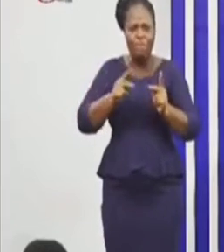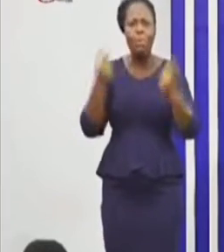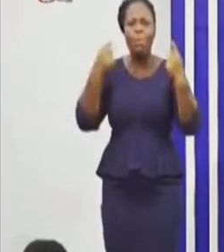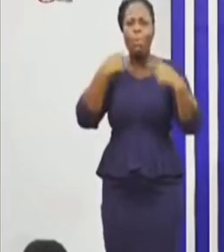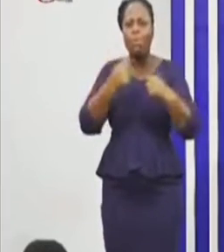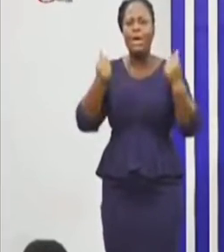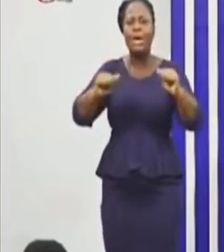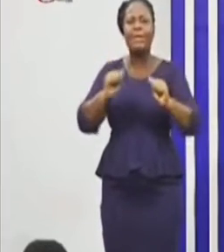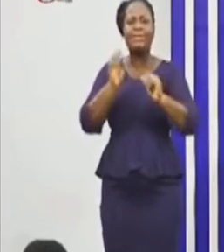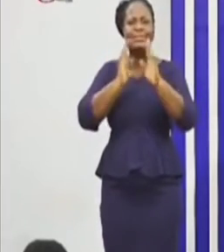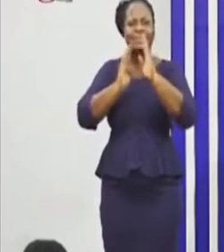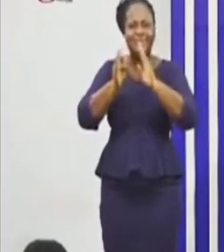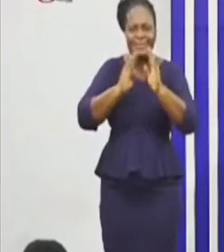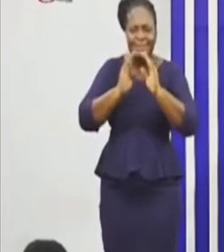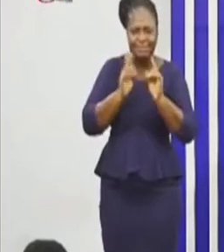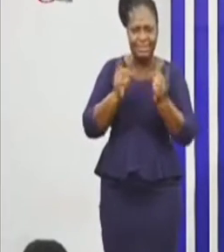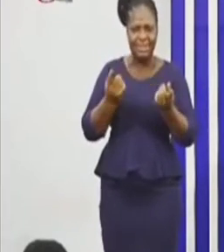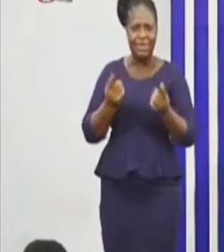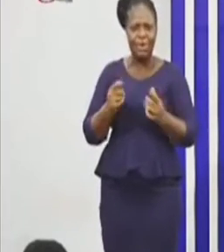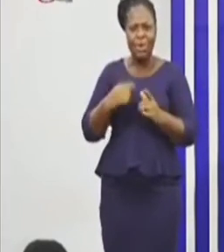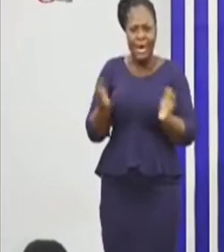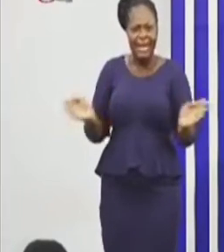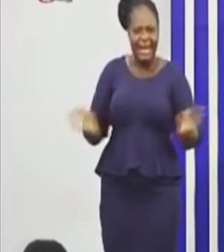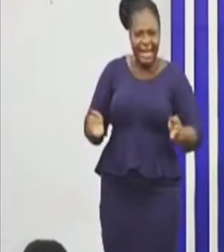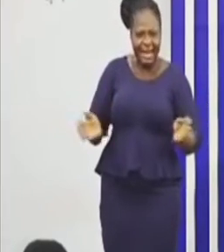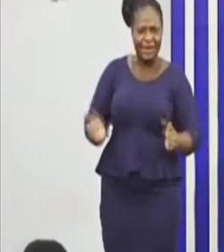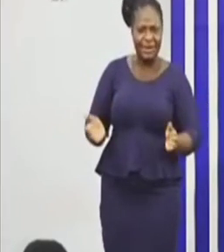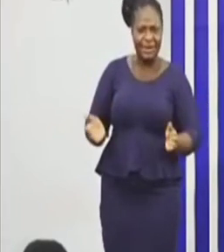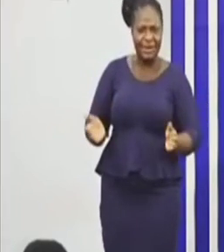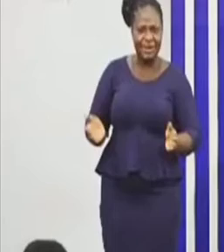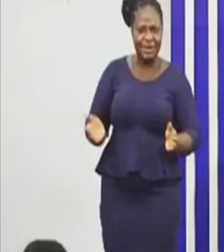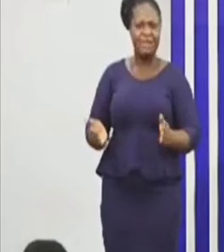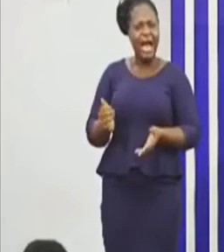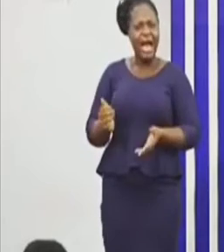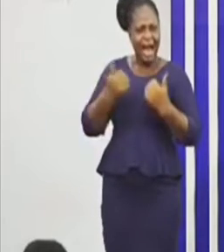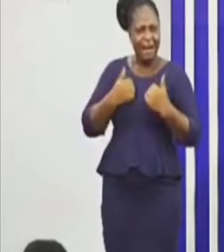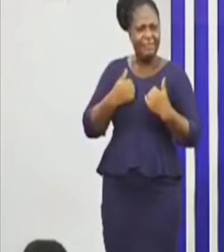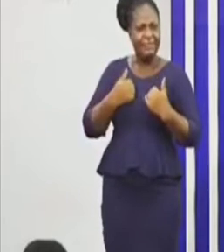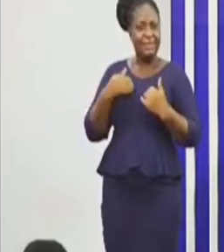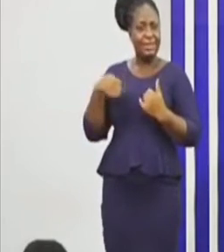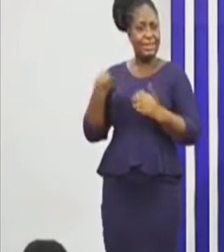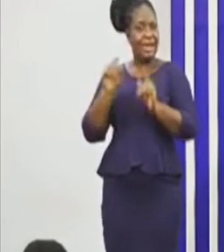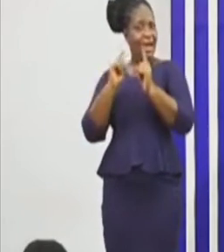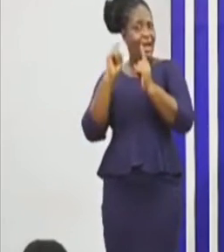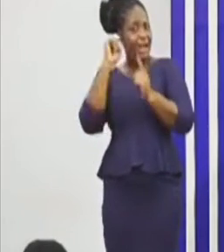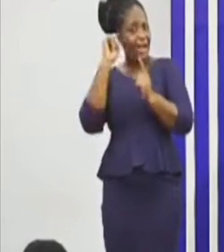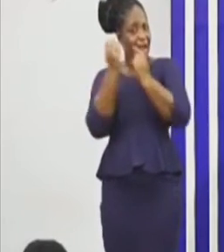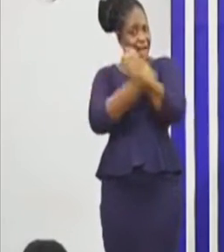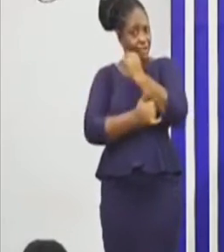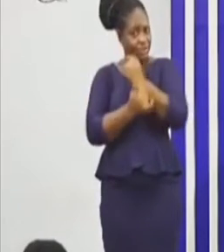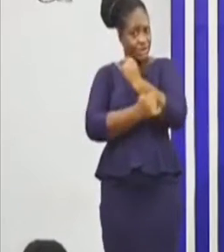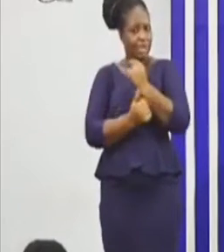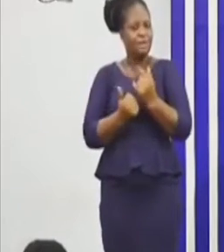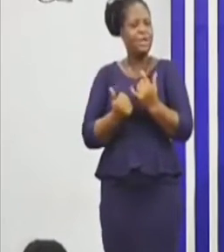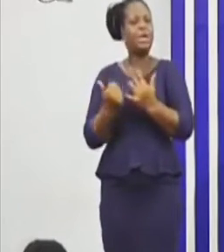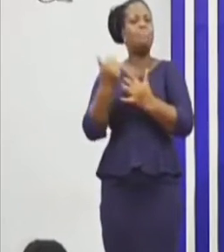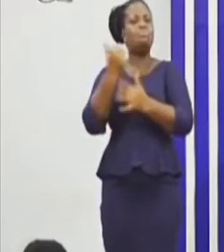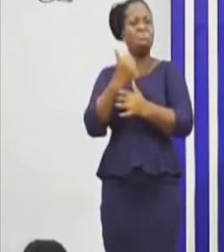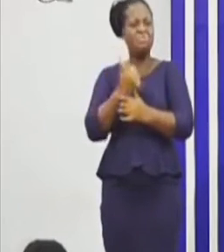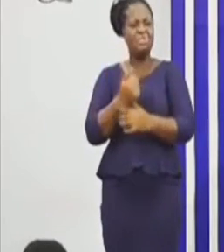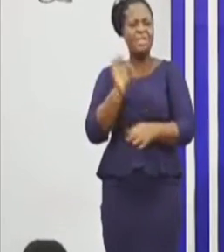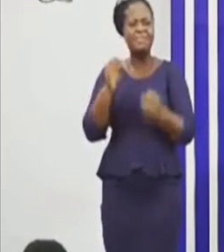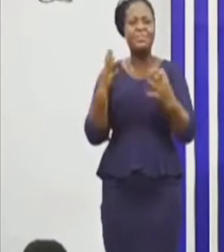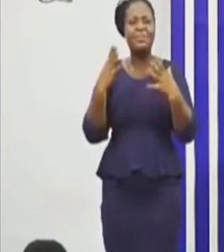ye nre mo betumi ahye ye nkran mo betumi ama oman na tumpo na ka se yare wunye bikura